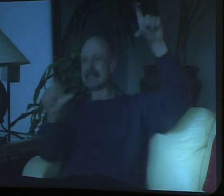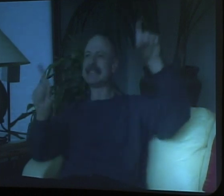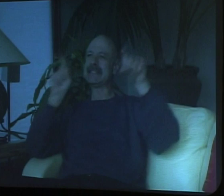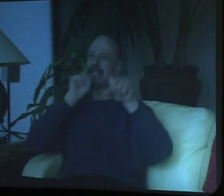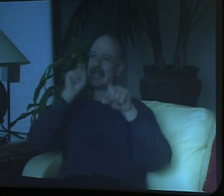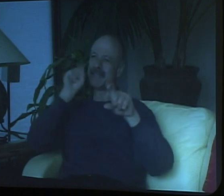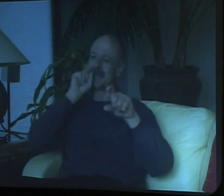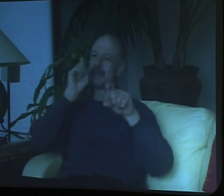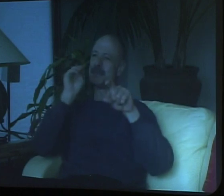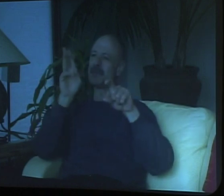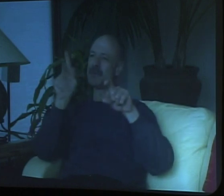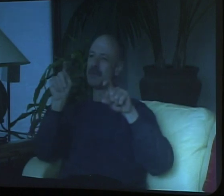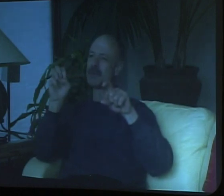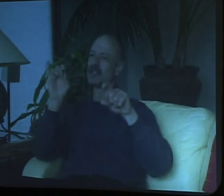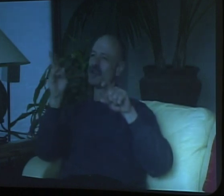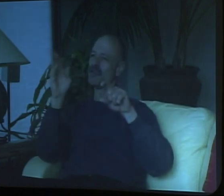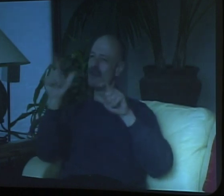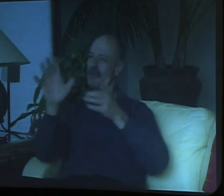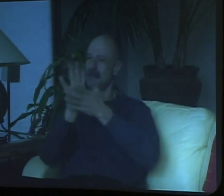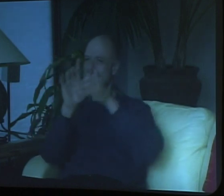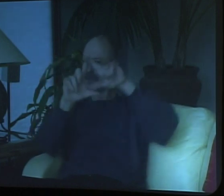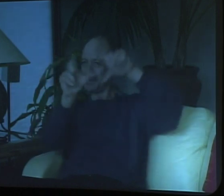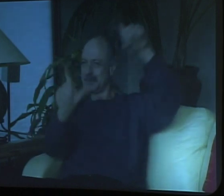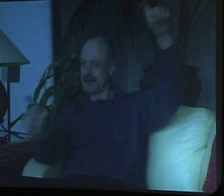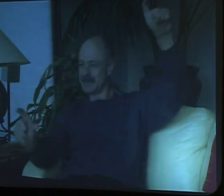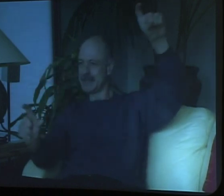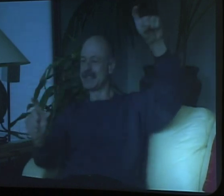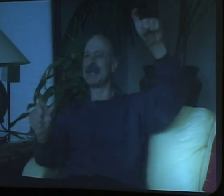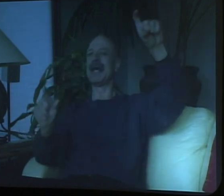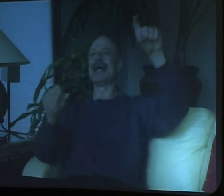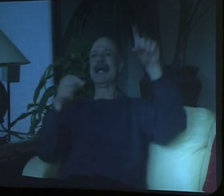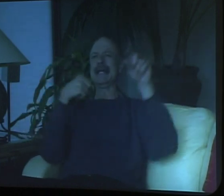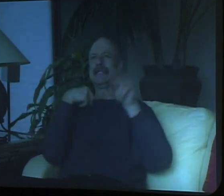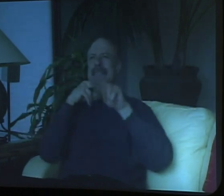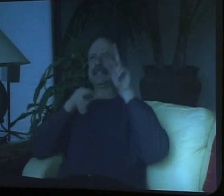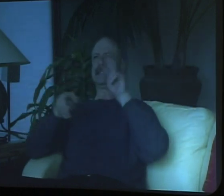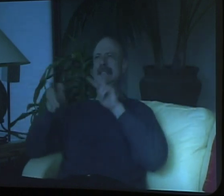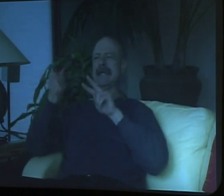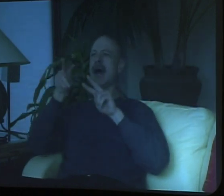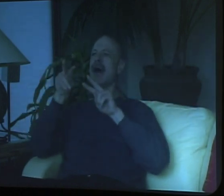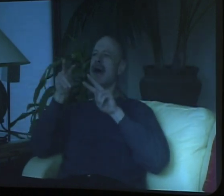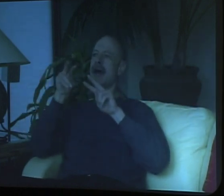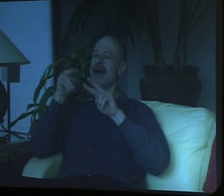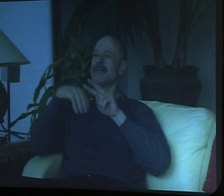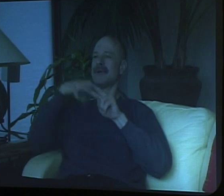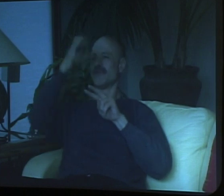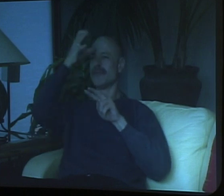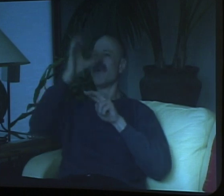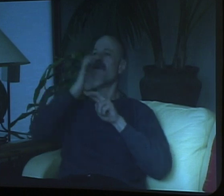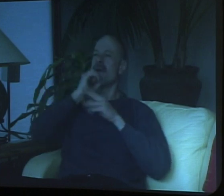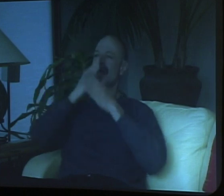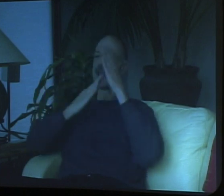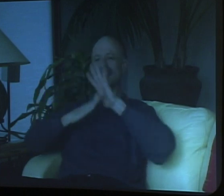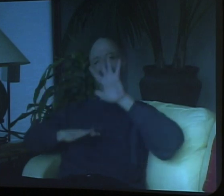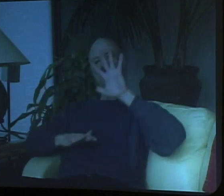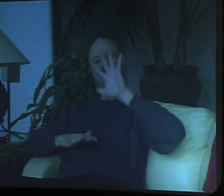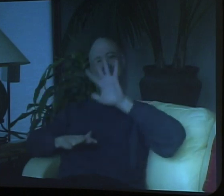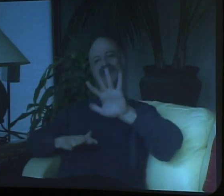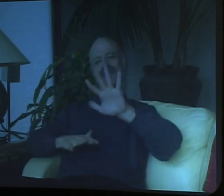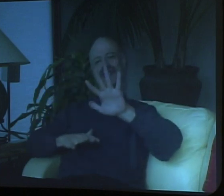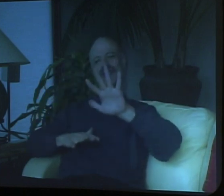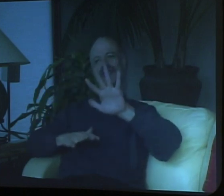photocopies, and I've used them in various and sundry artworks that I have done over the years. And